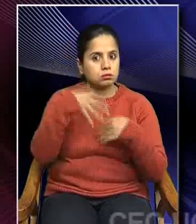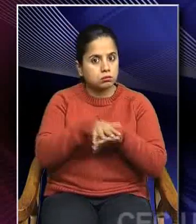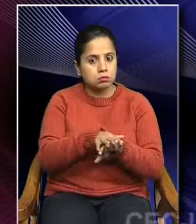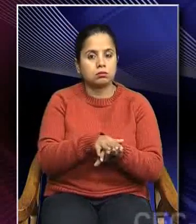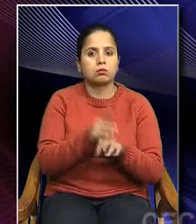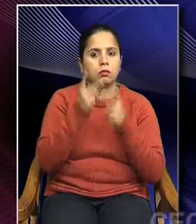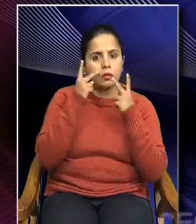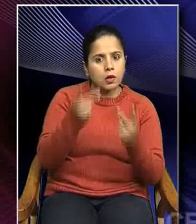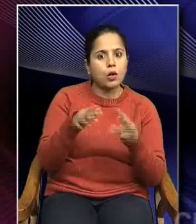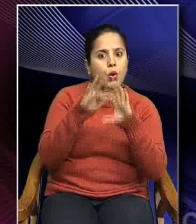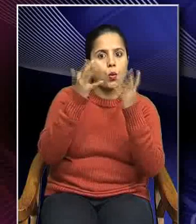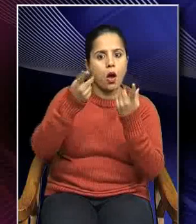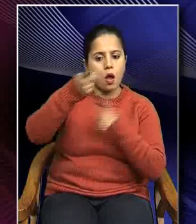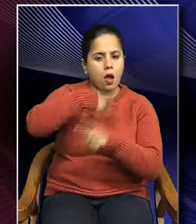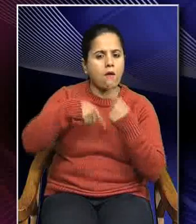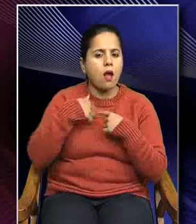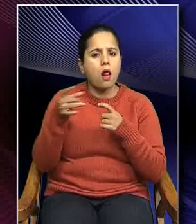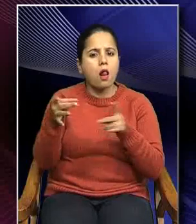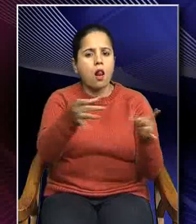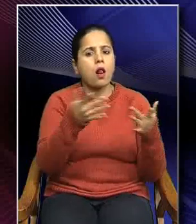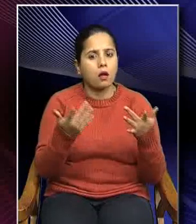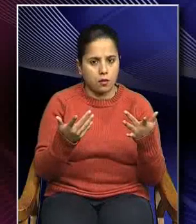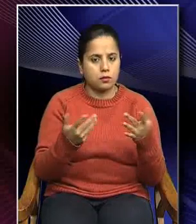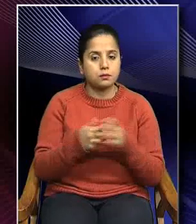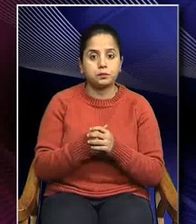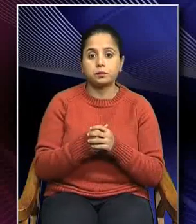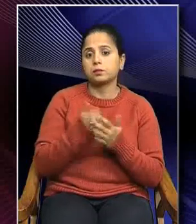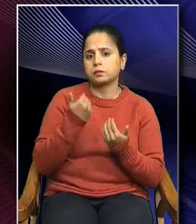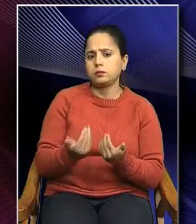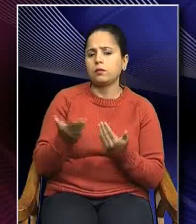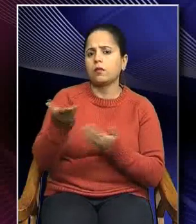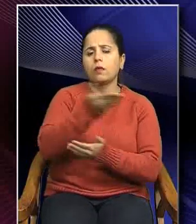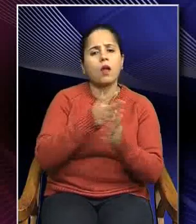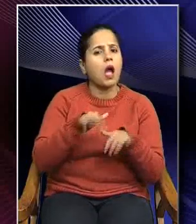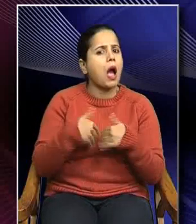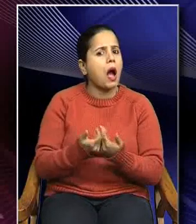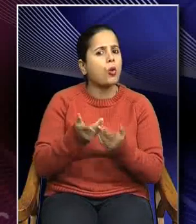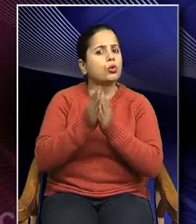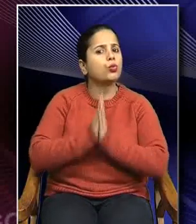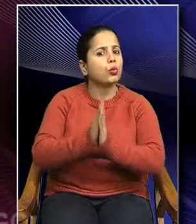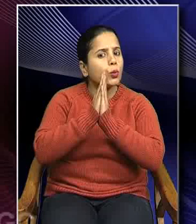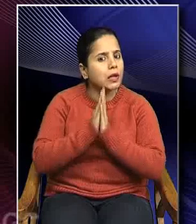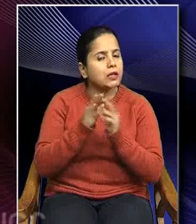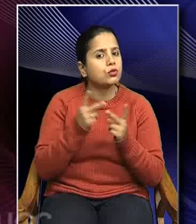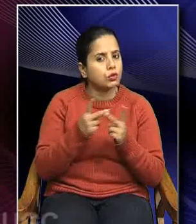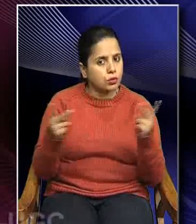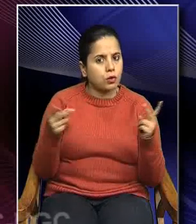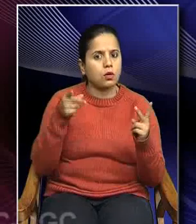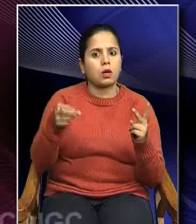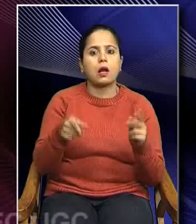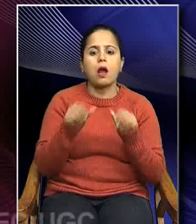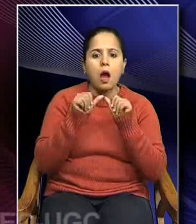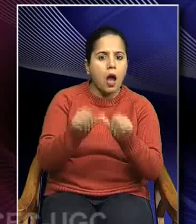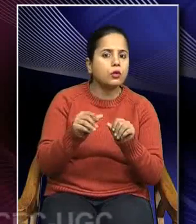sense of the world around us. Now, how do these religions address this